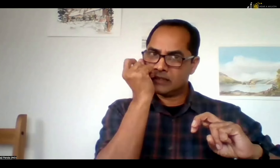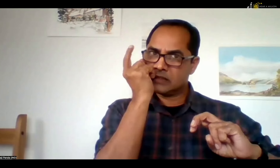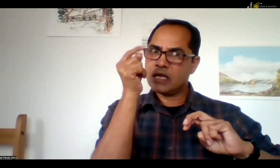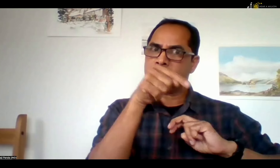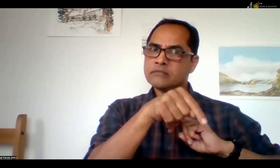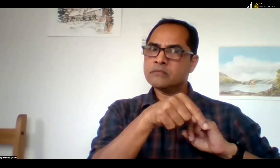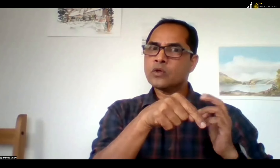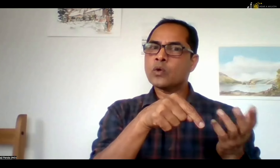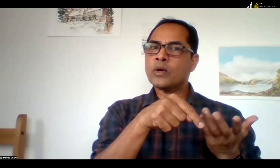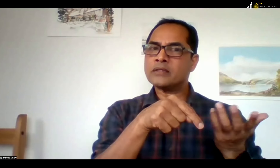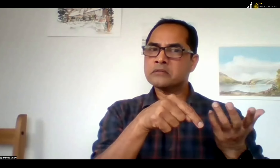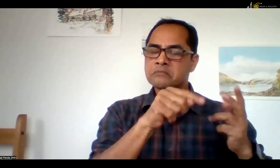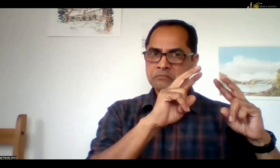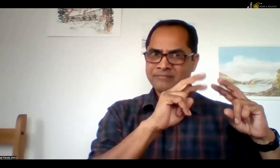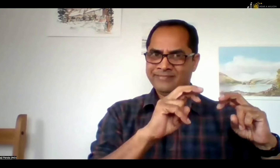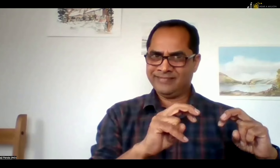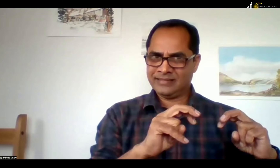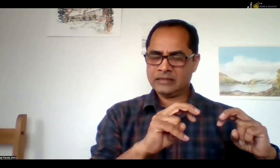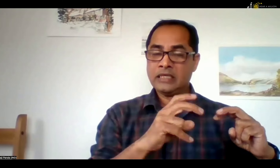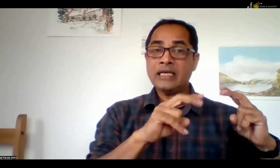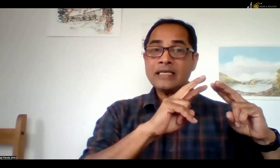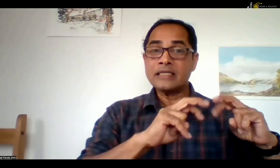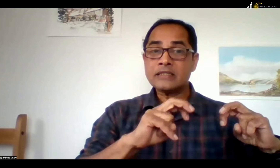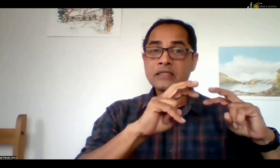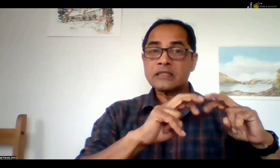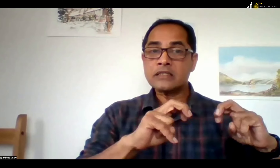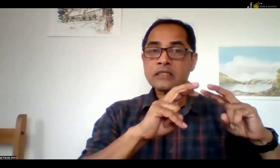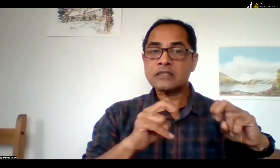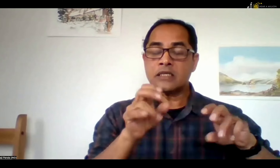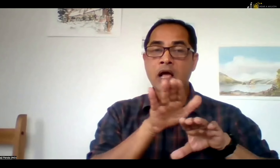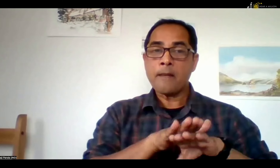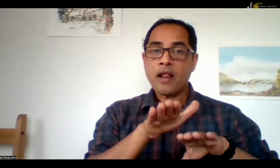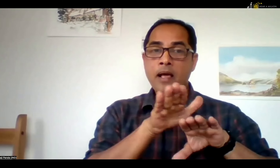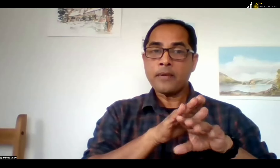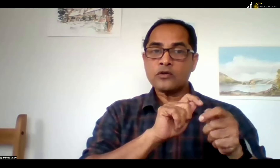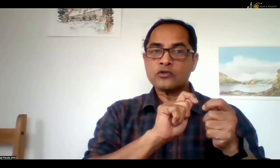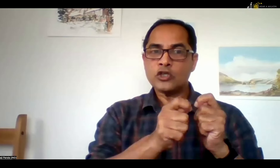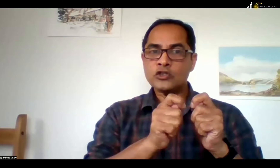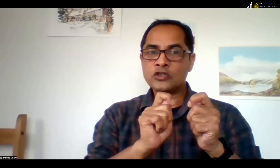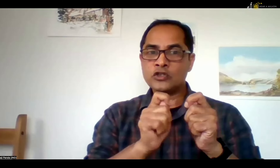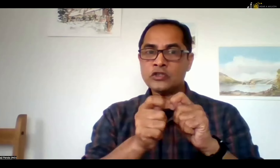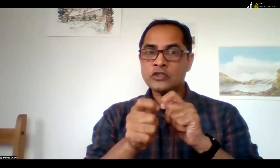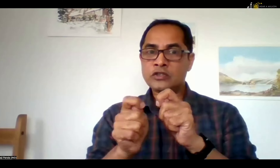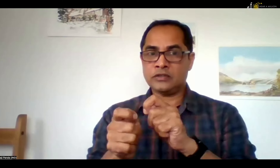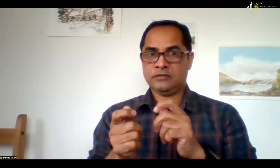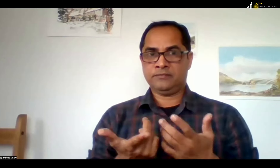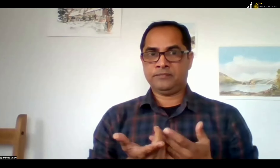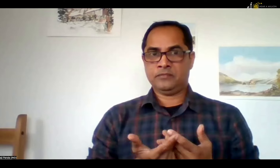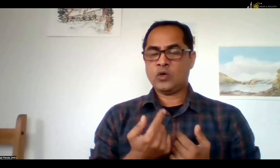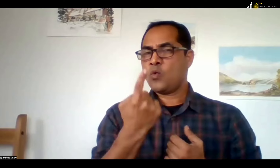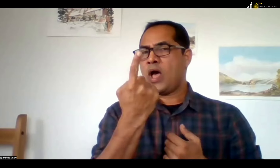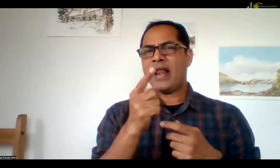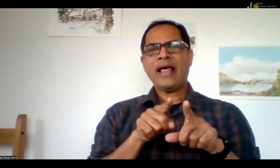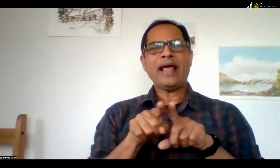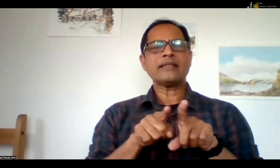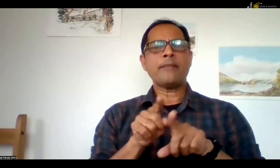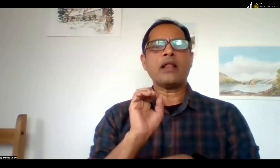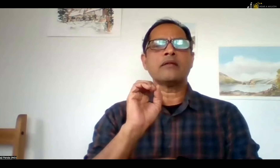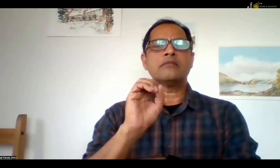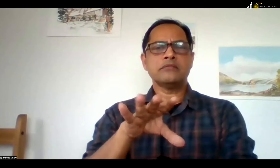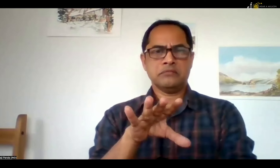and it doesn't happen at home, it doesn't happen individually. We have to research about the issues. There's constant and consistent